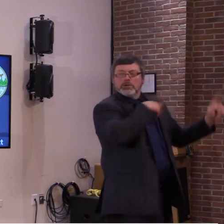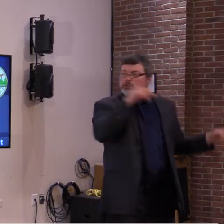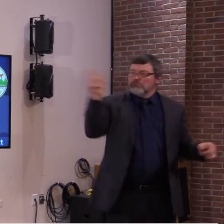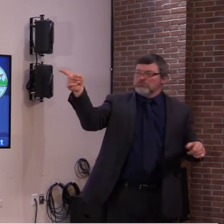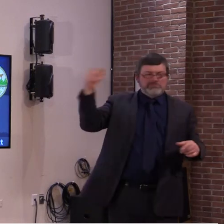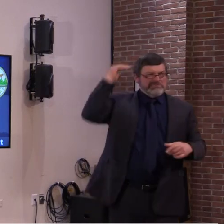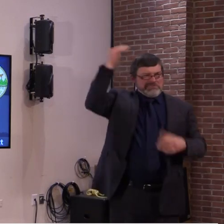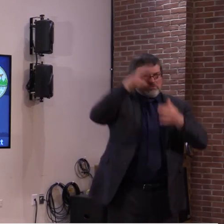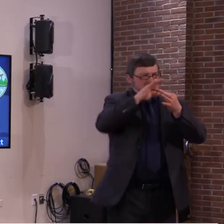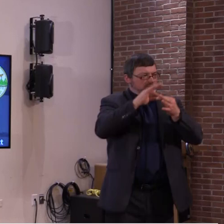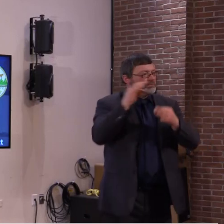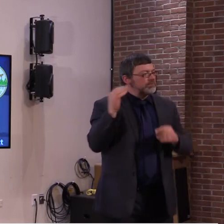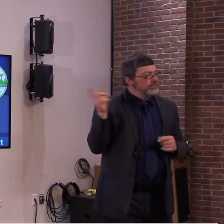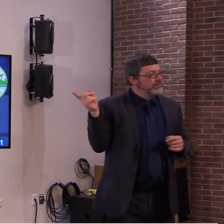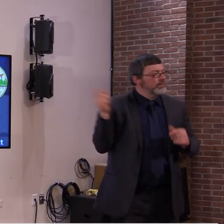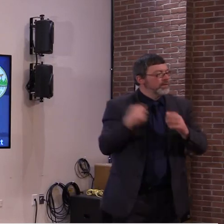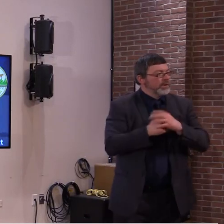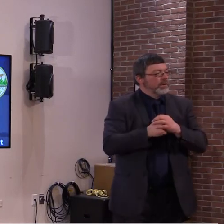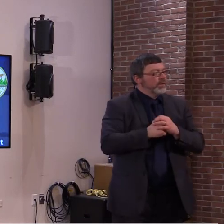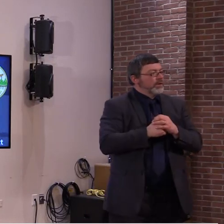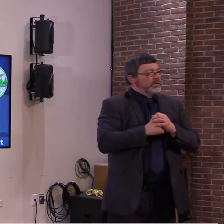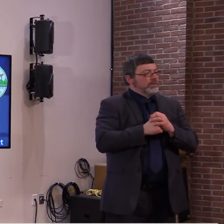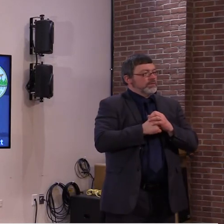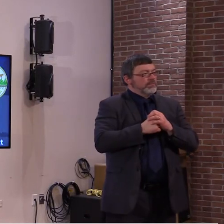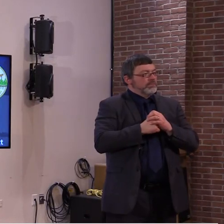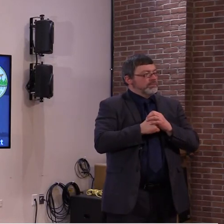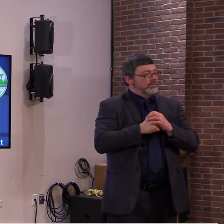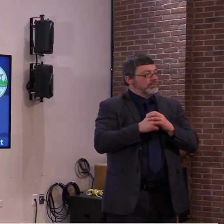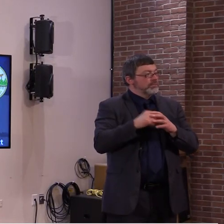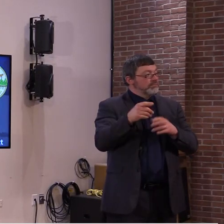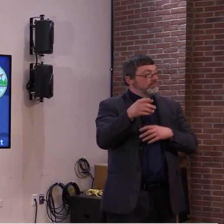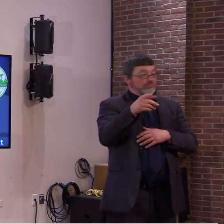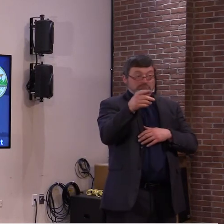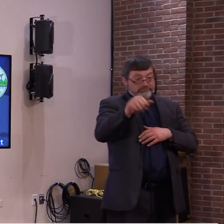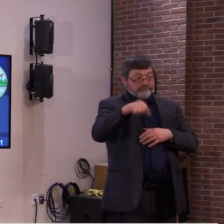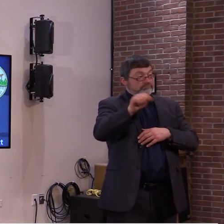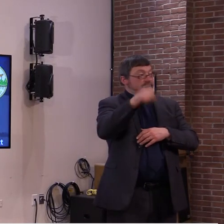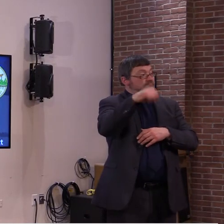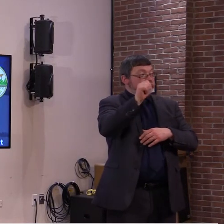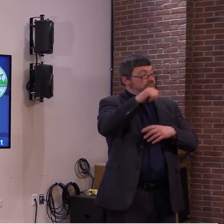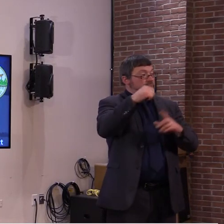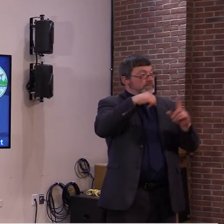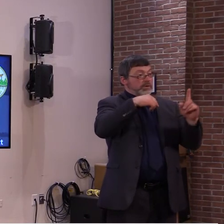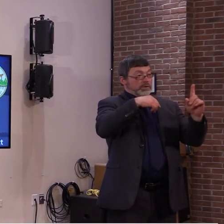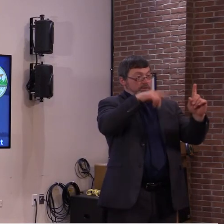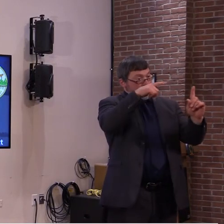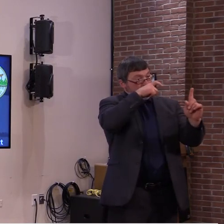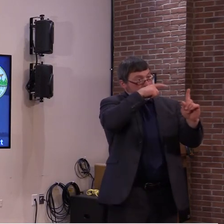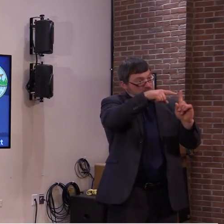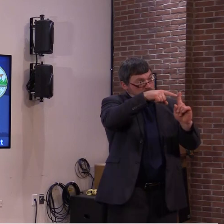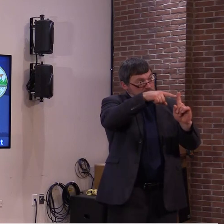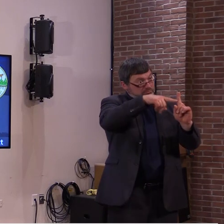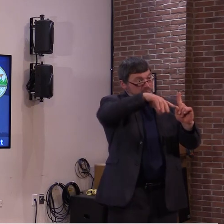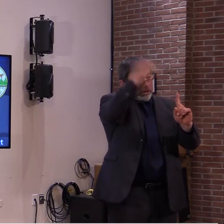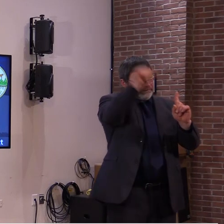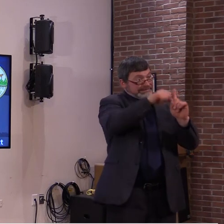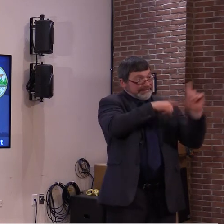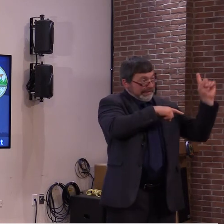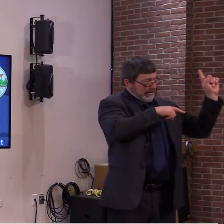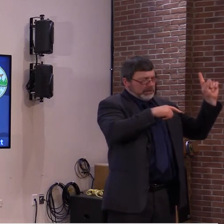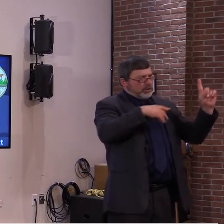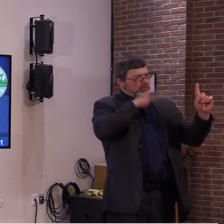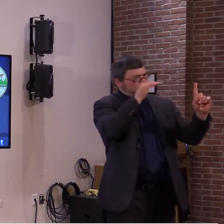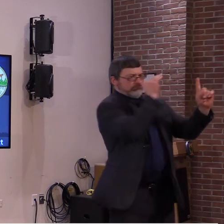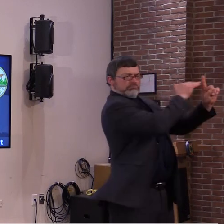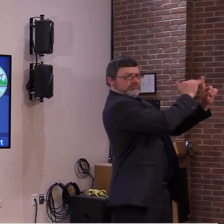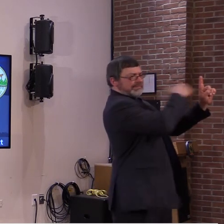Yeah, so as the governor said, we do talk to people who are out of state. We also automatically, if we